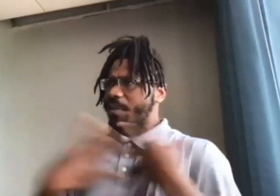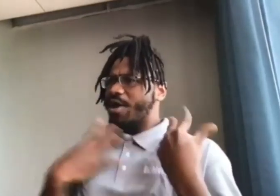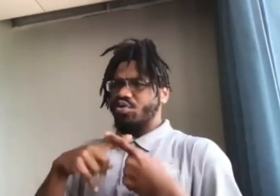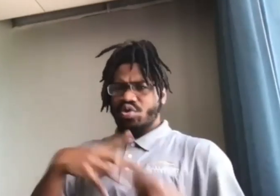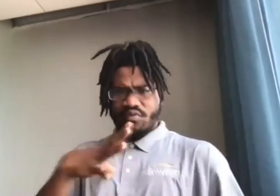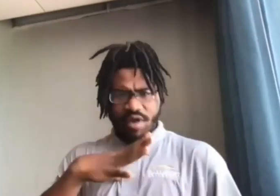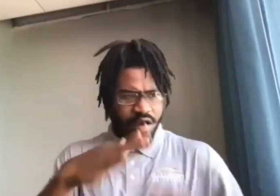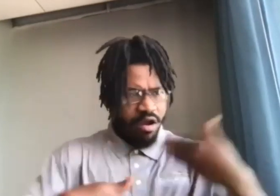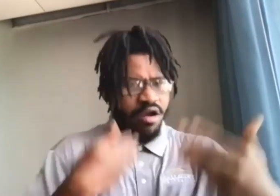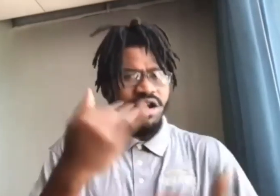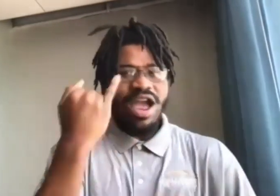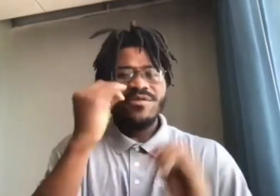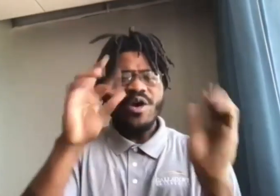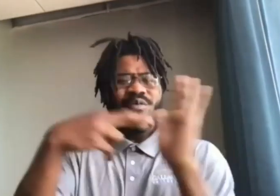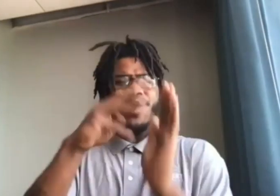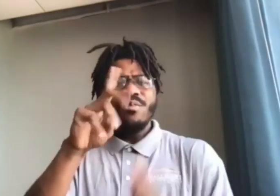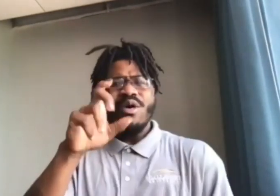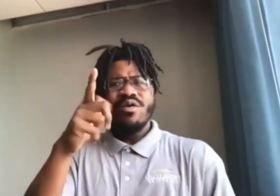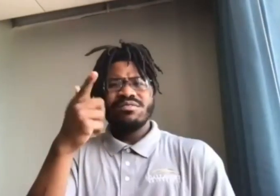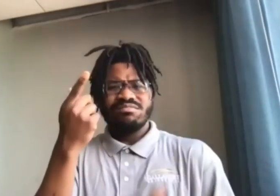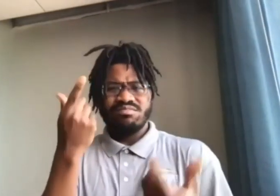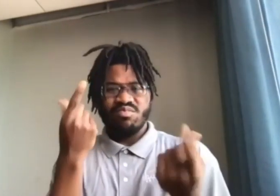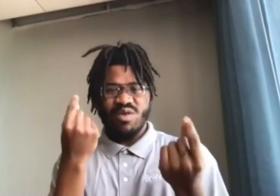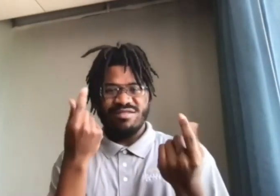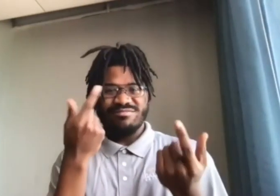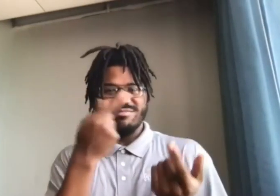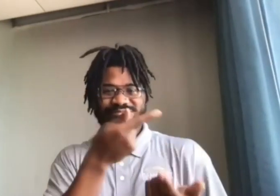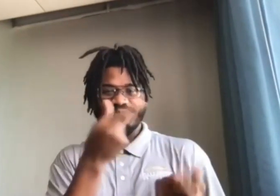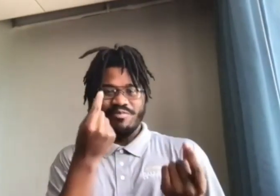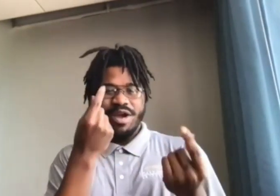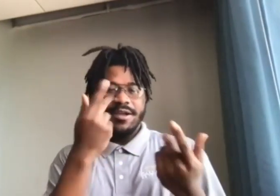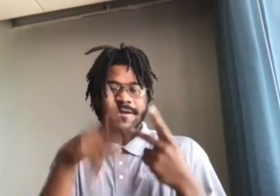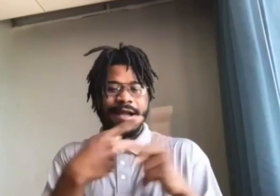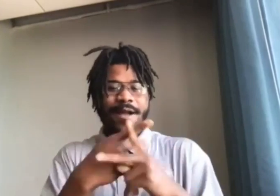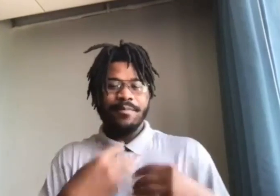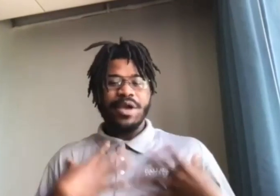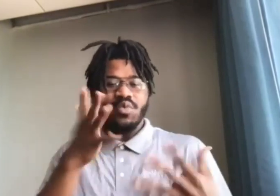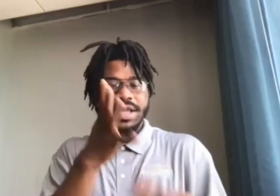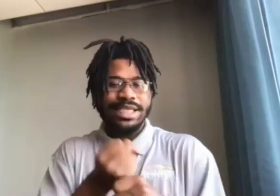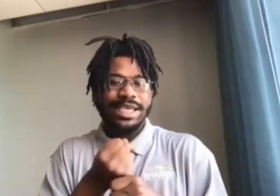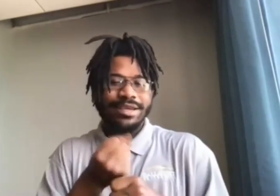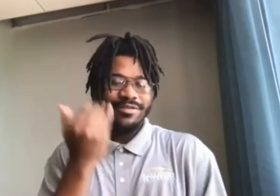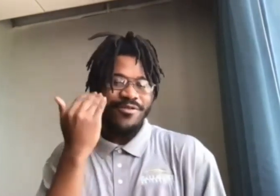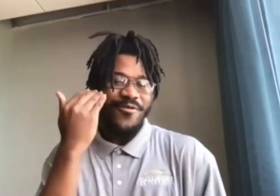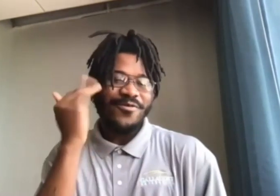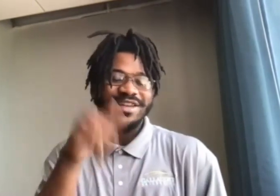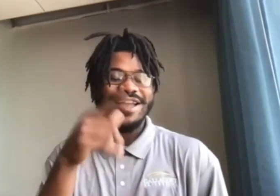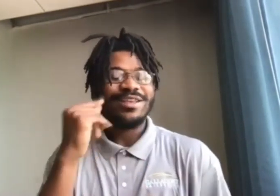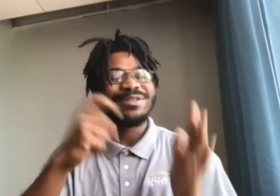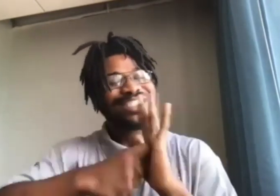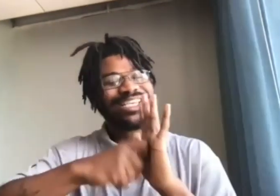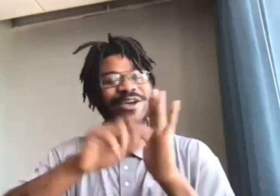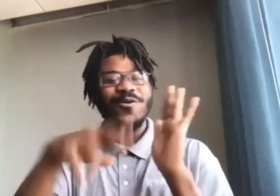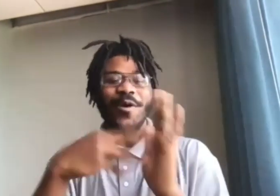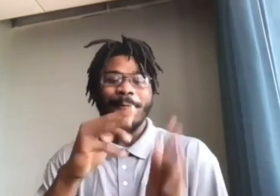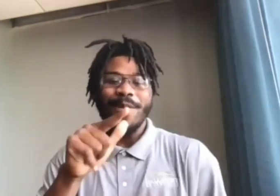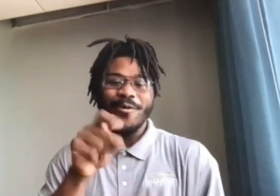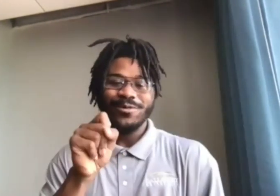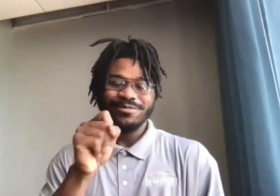I'm a Black person and I see a Black person succeed, then that would inspire me. Looking at how a